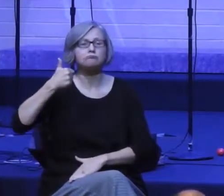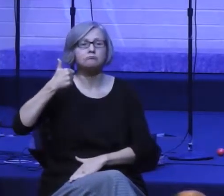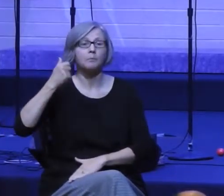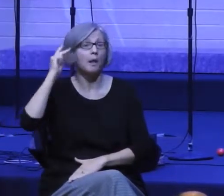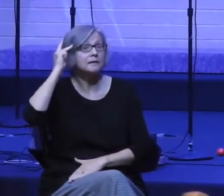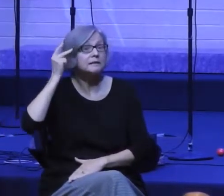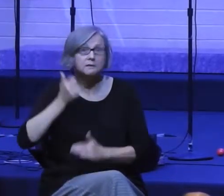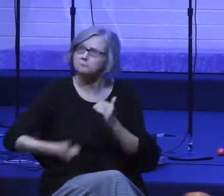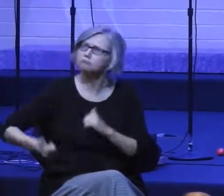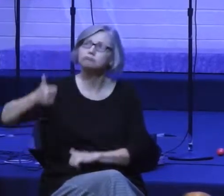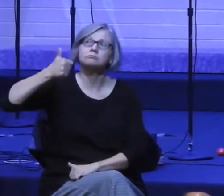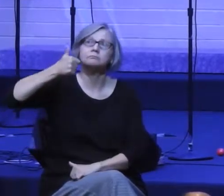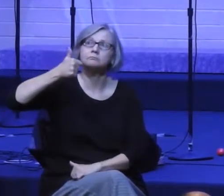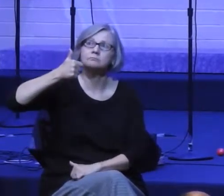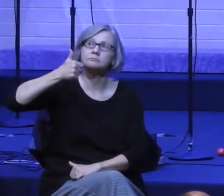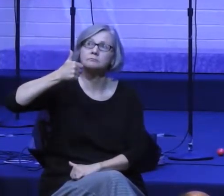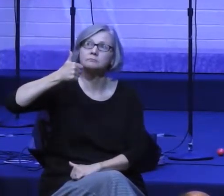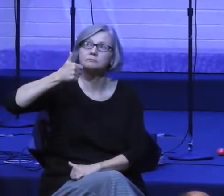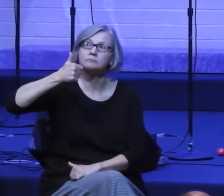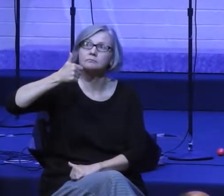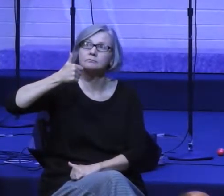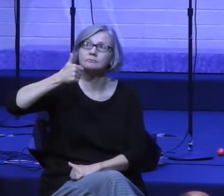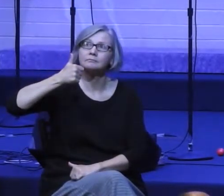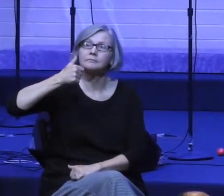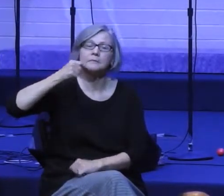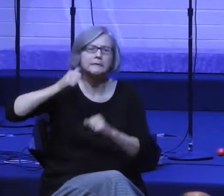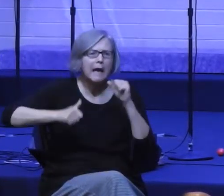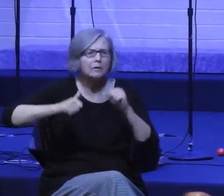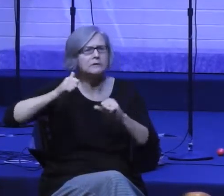become above everything else. Our fears,